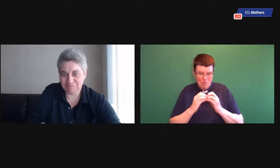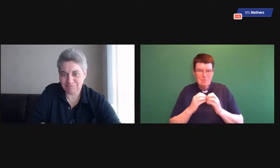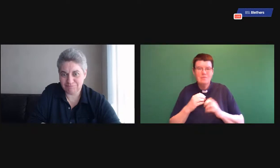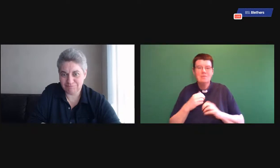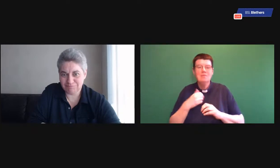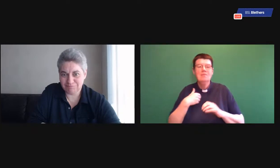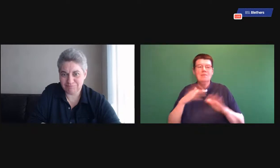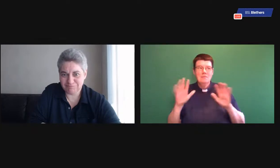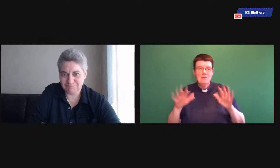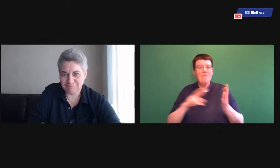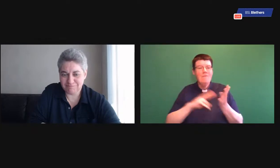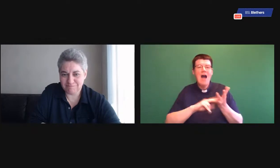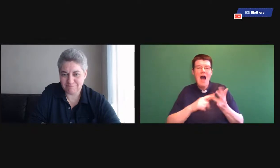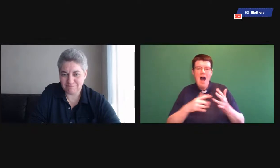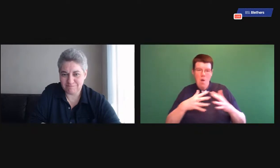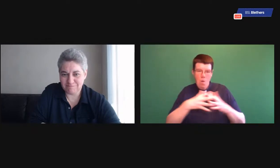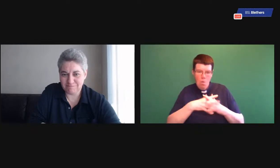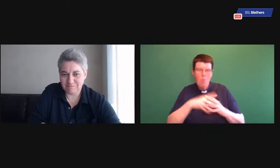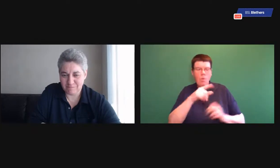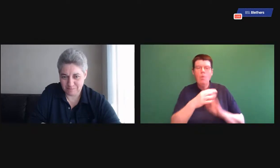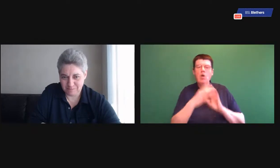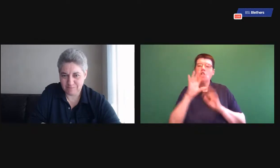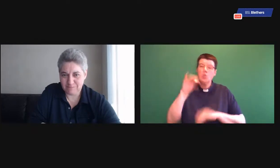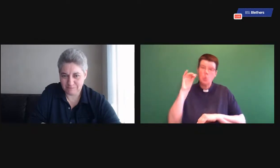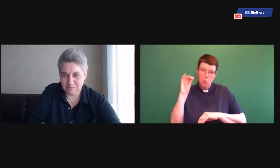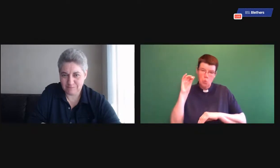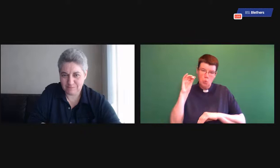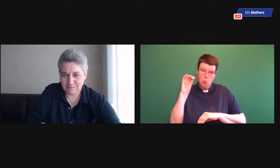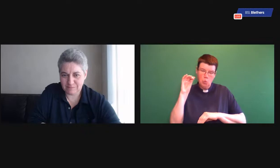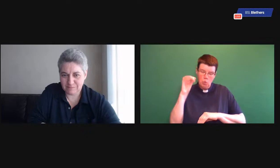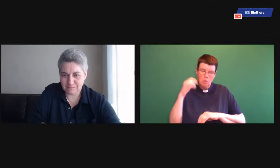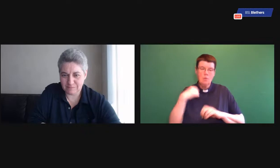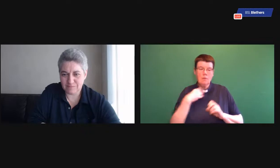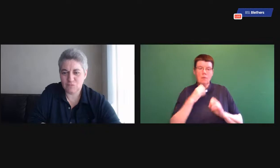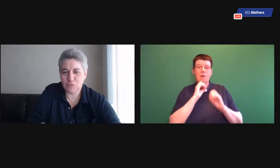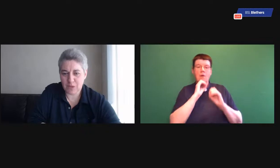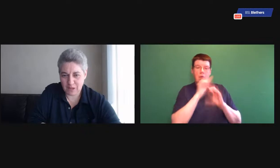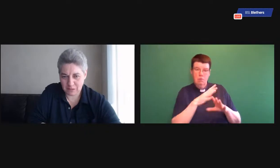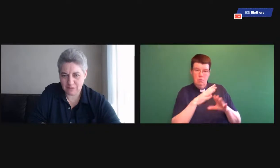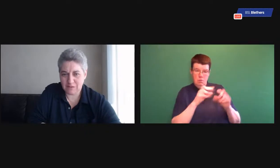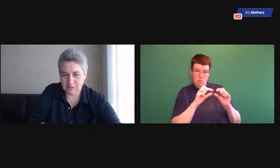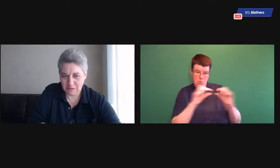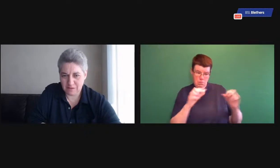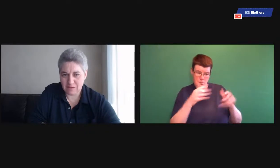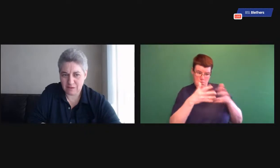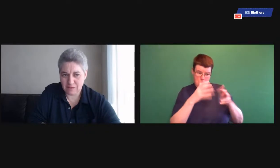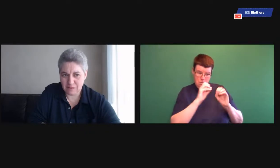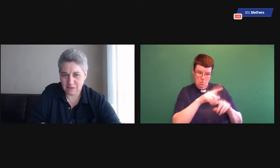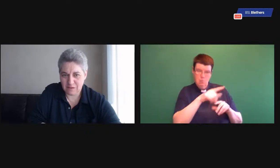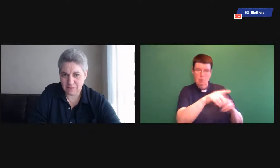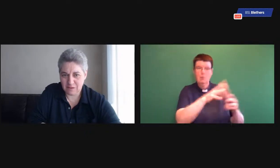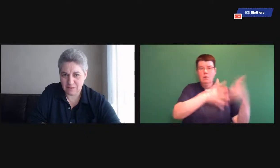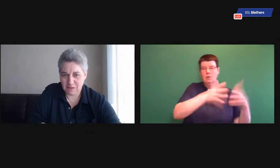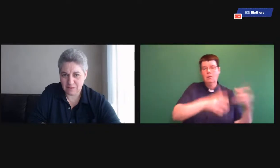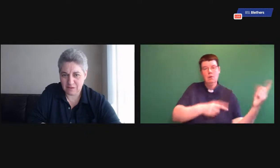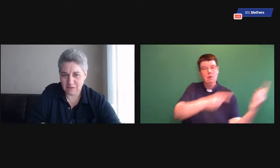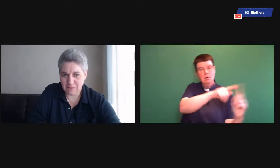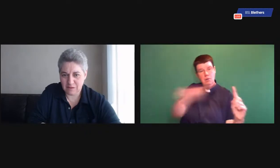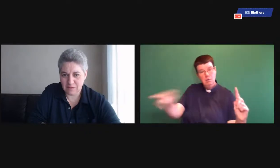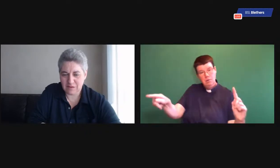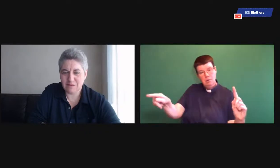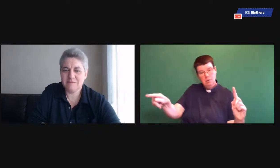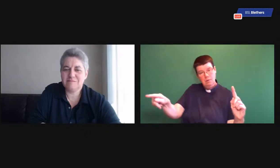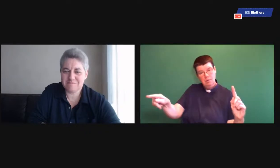We practiced 1 week before, going over the vows, as I said before, giving people choices of how they want to do